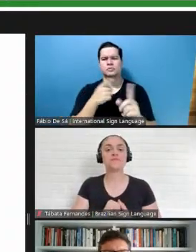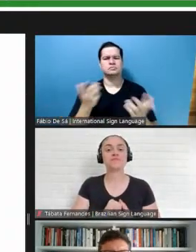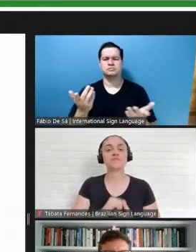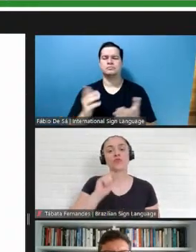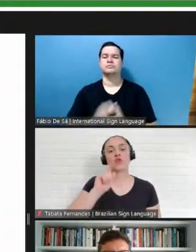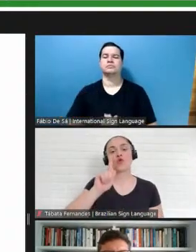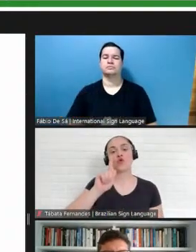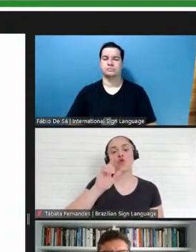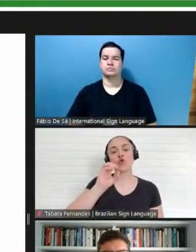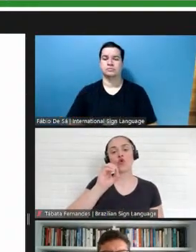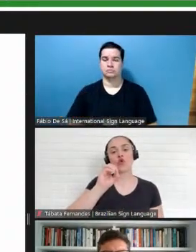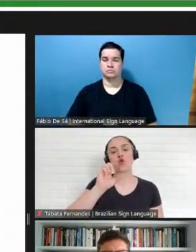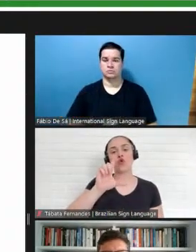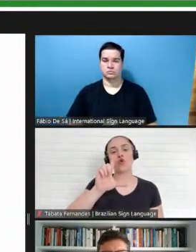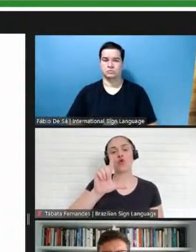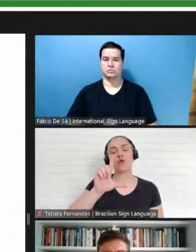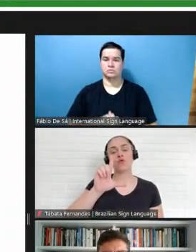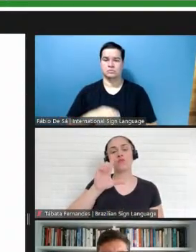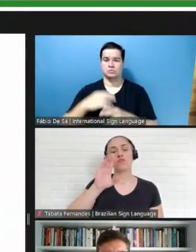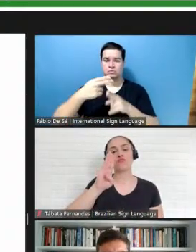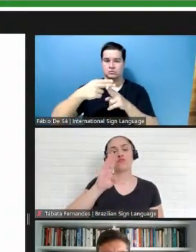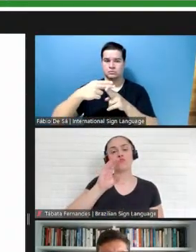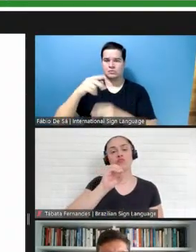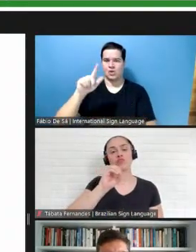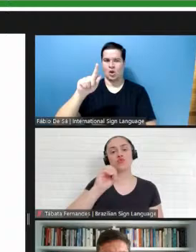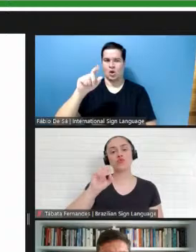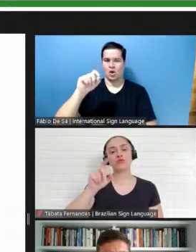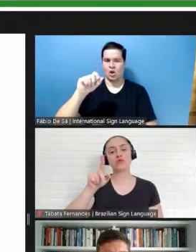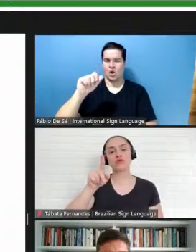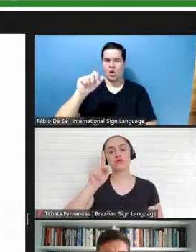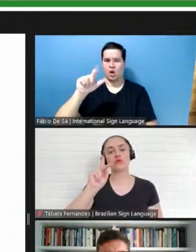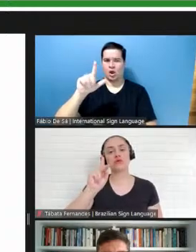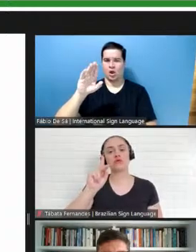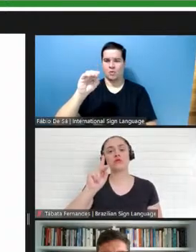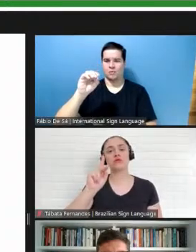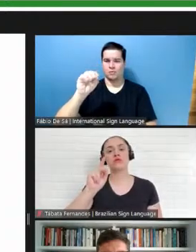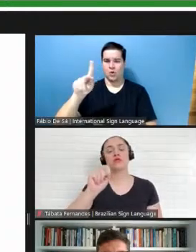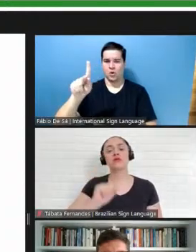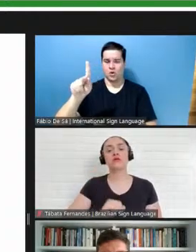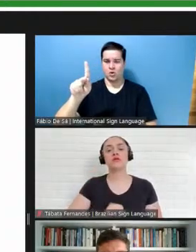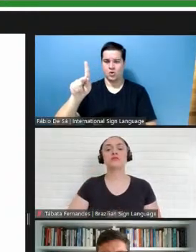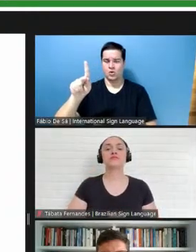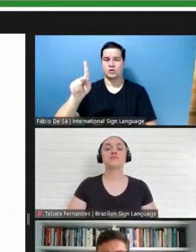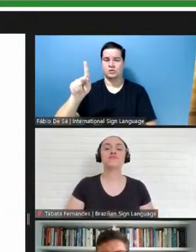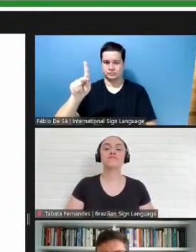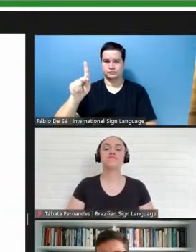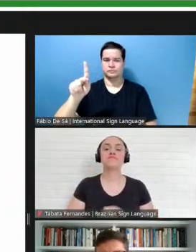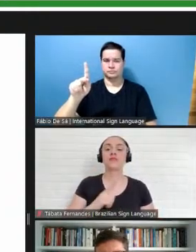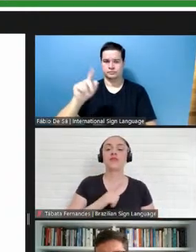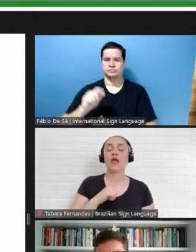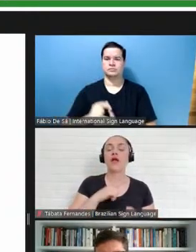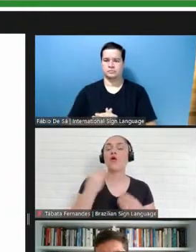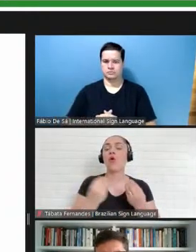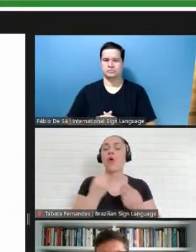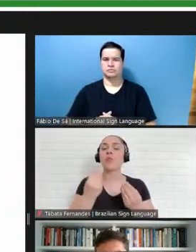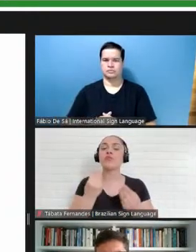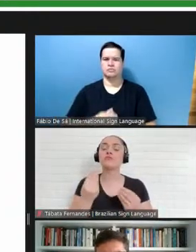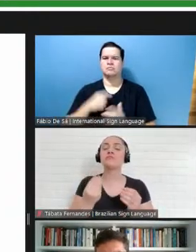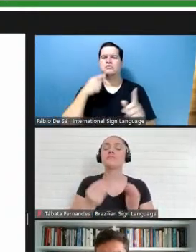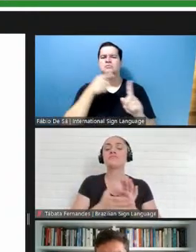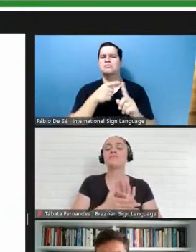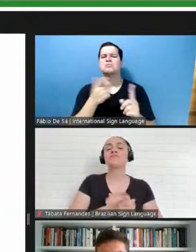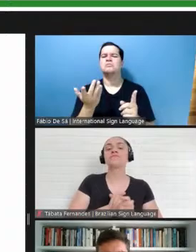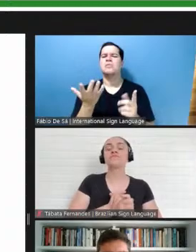one goal tracking and goal monitoring system that